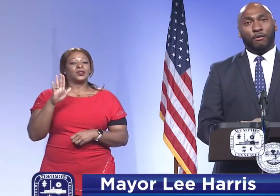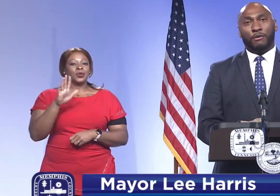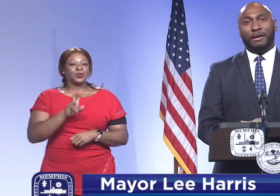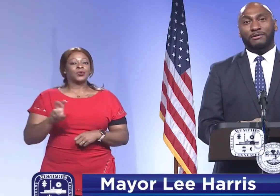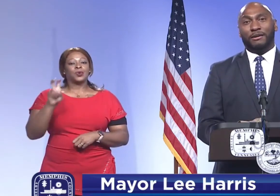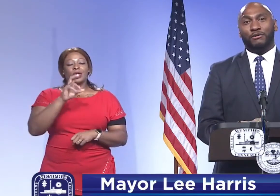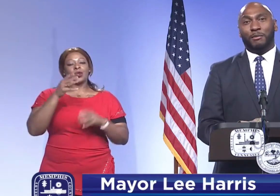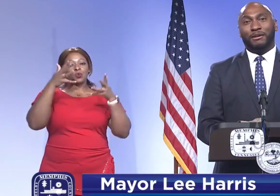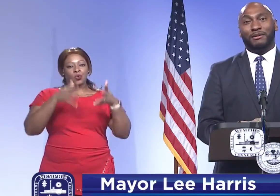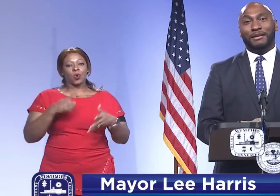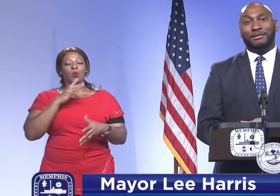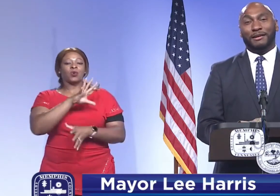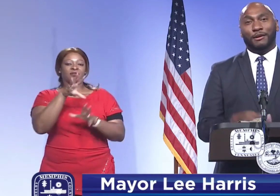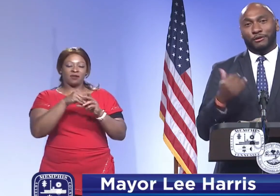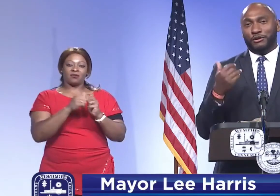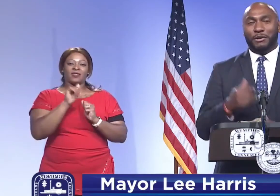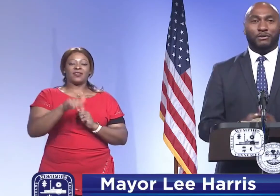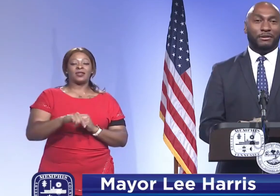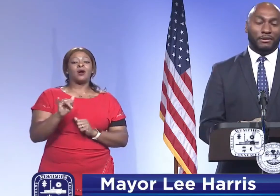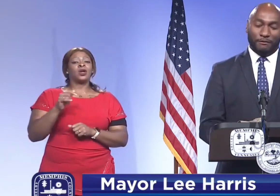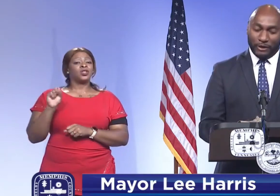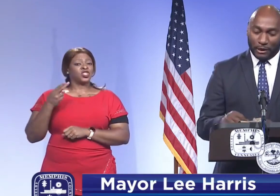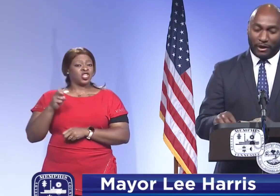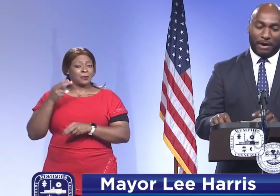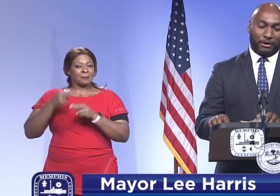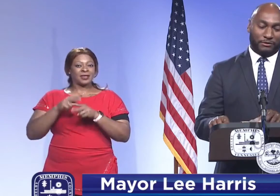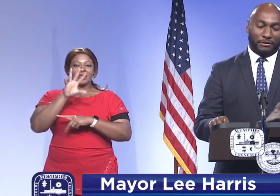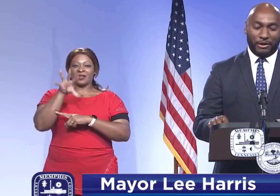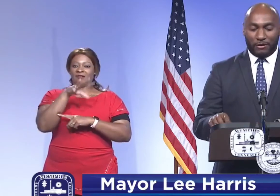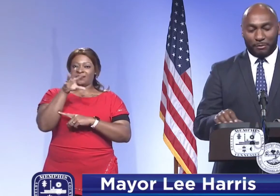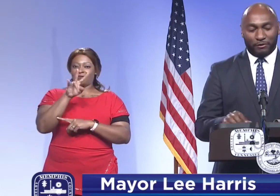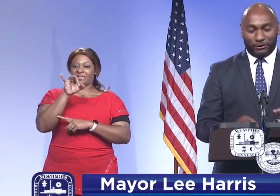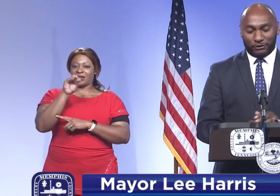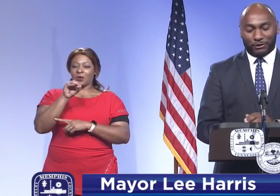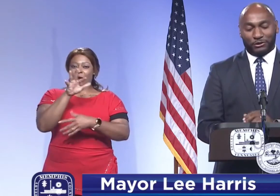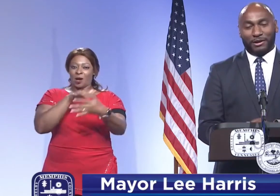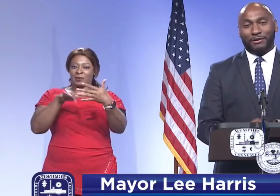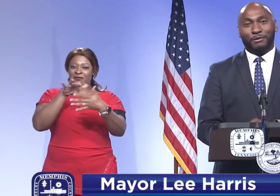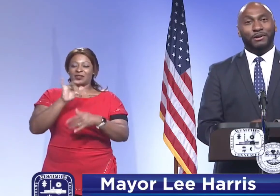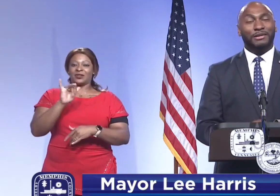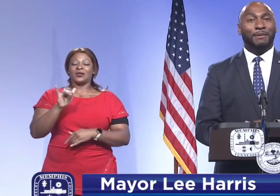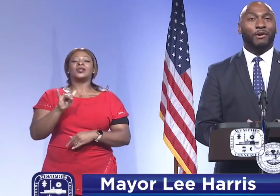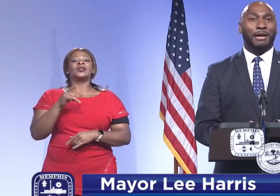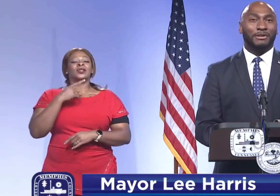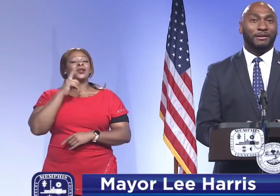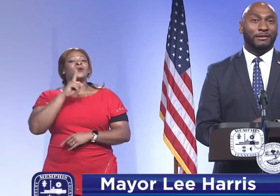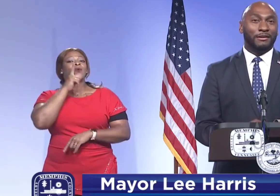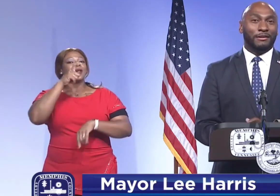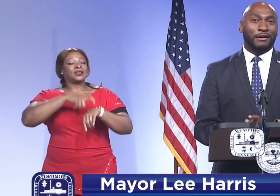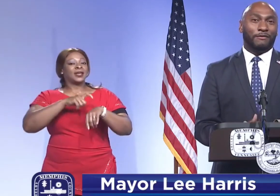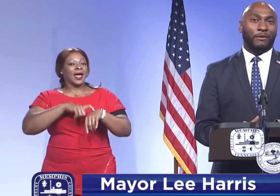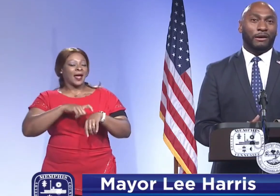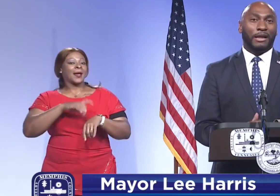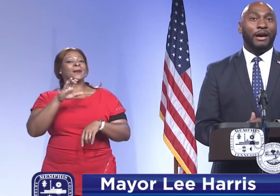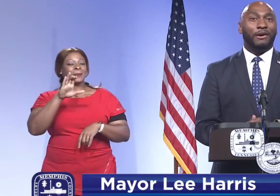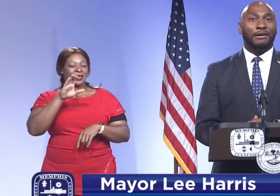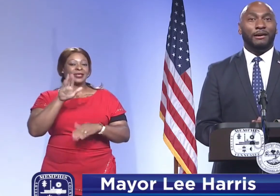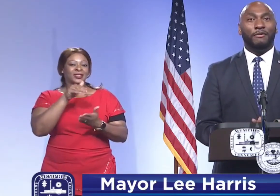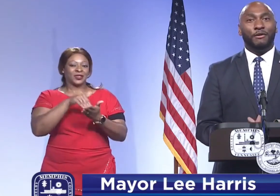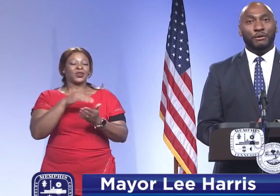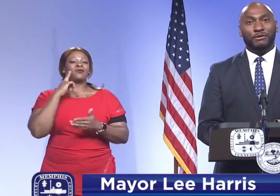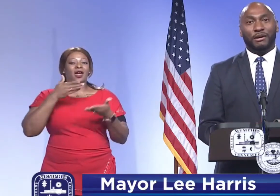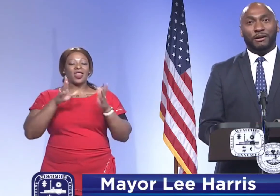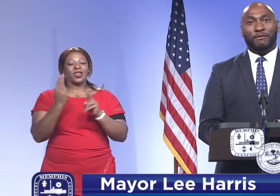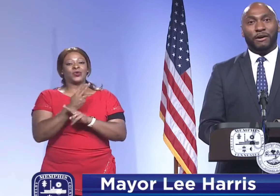all the rest that contributed to this. And also she mentioned video cameras, the video observations, so shout out to the Real-Time Crime Center for allowing